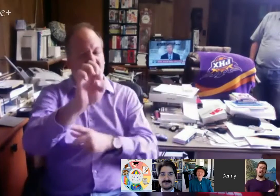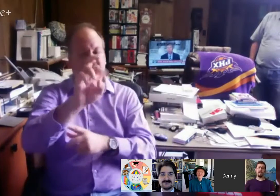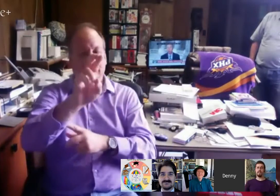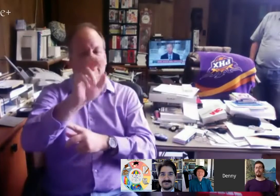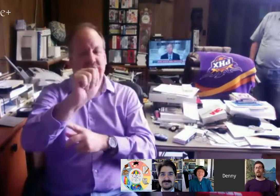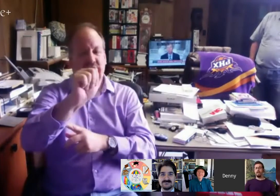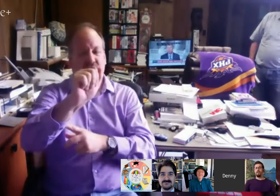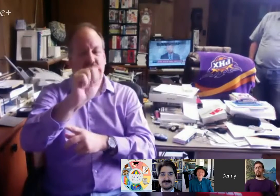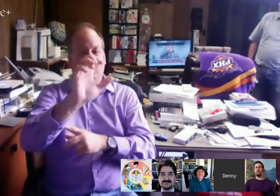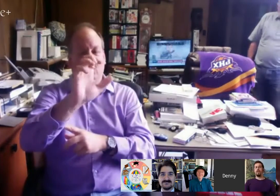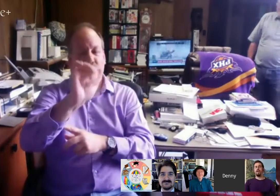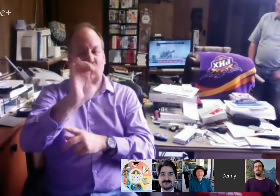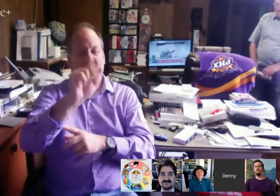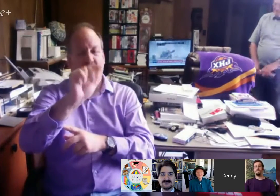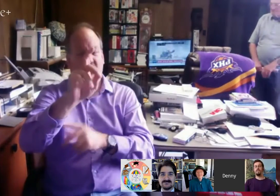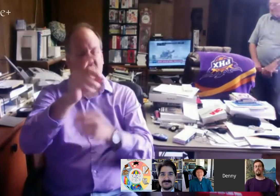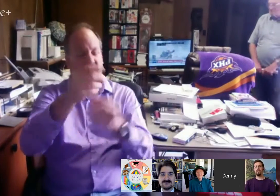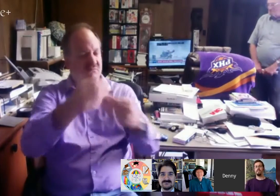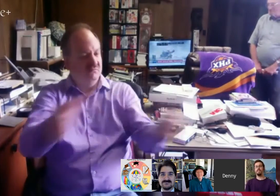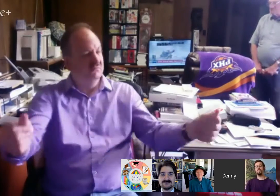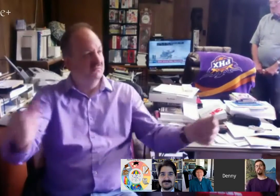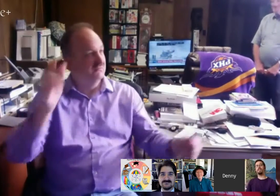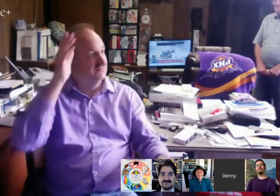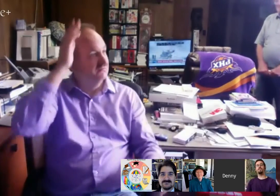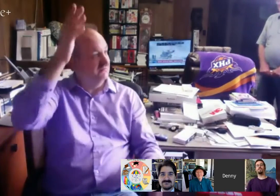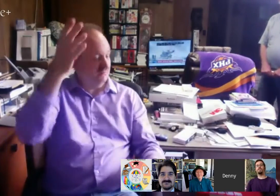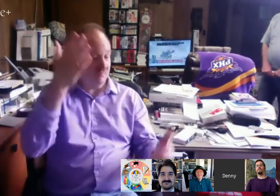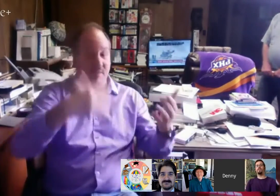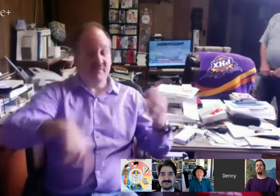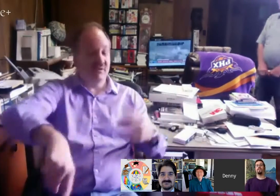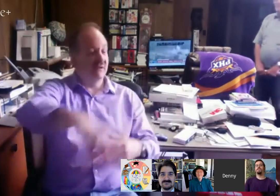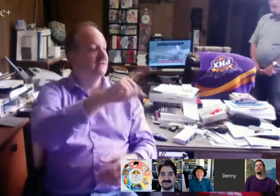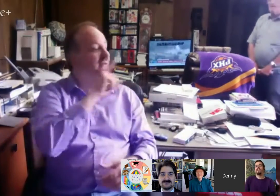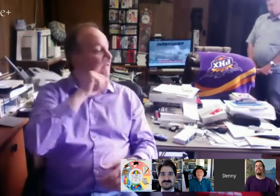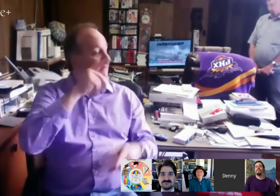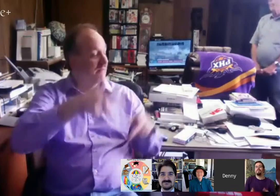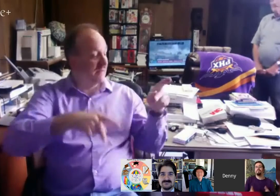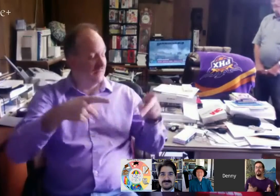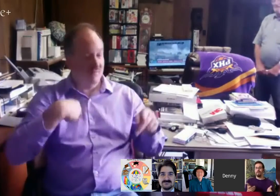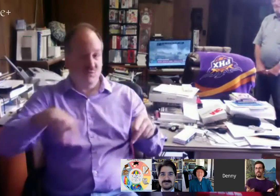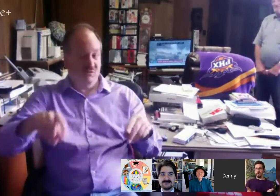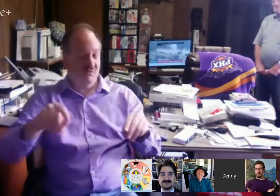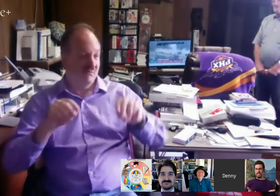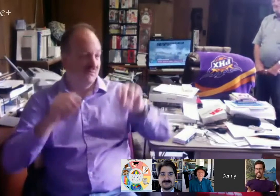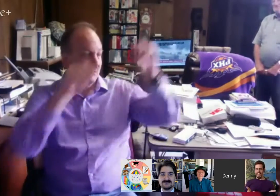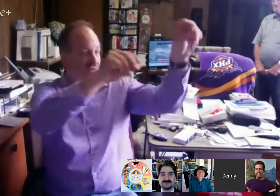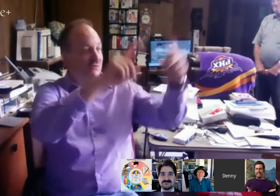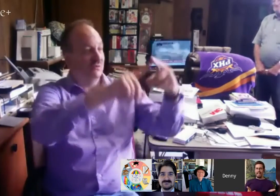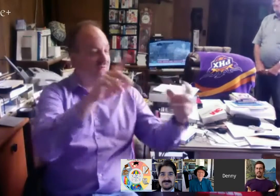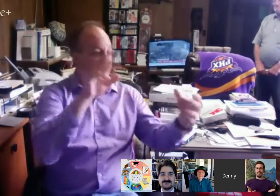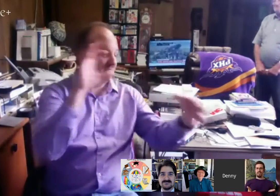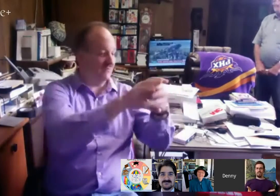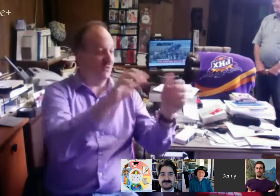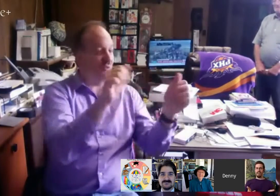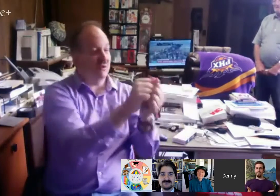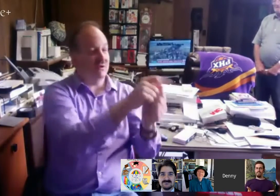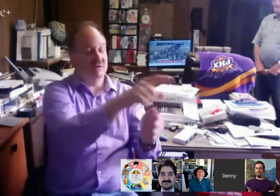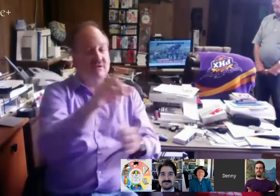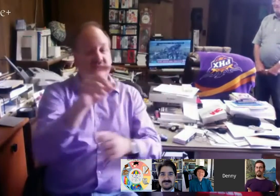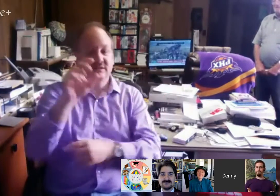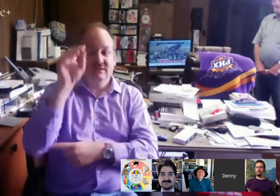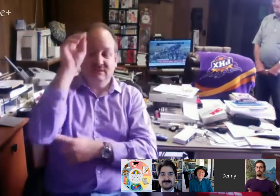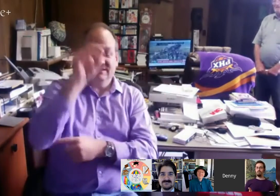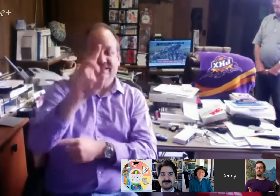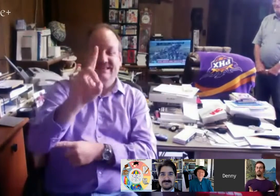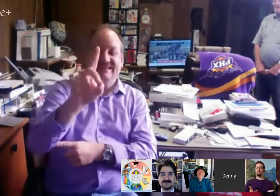cure blindness. And so you have the eugenic approach to it. And so you have a